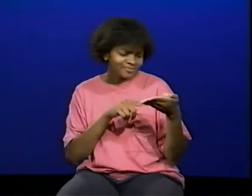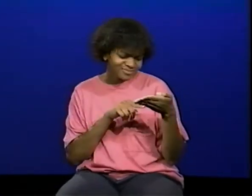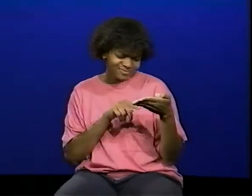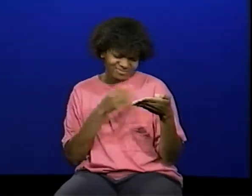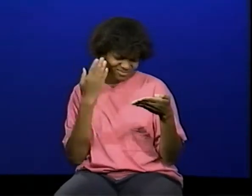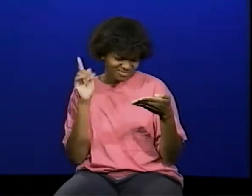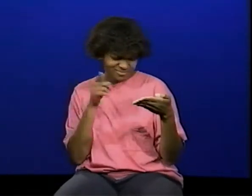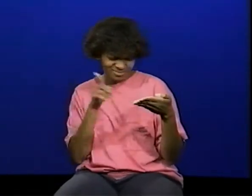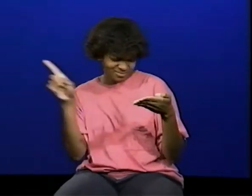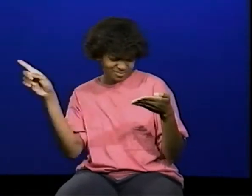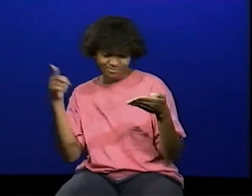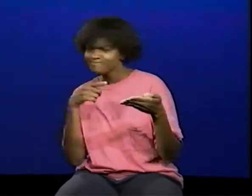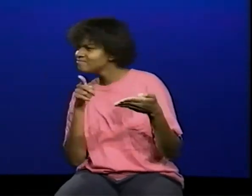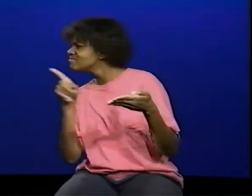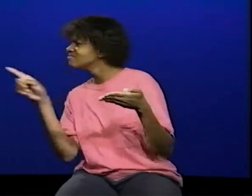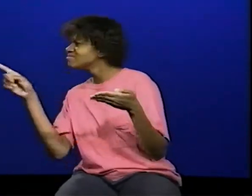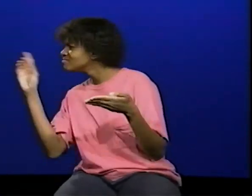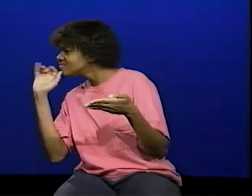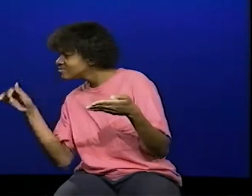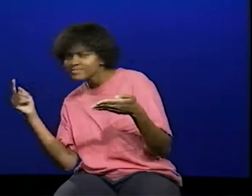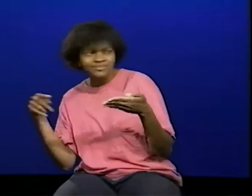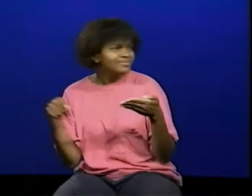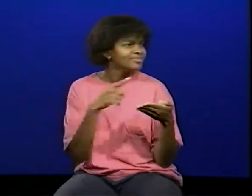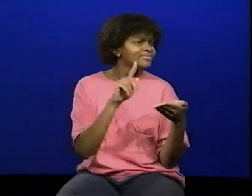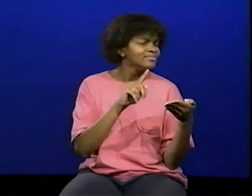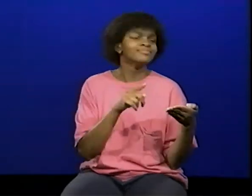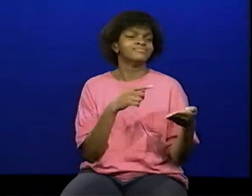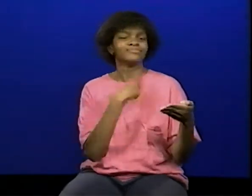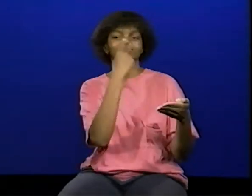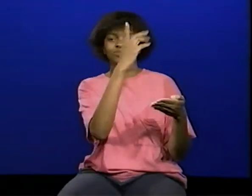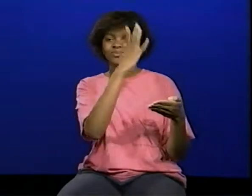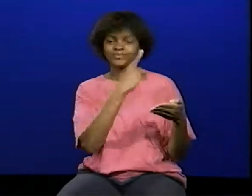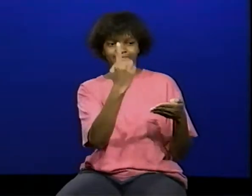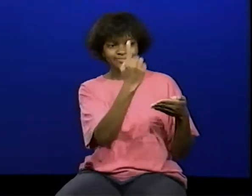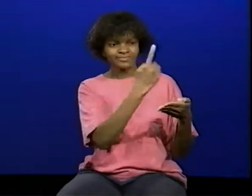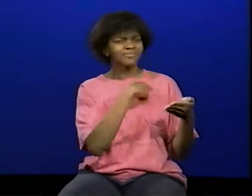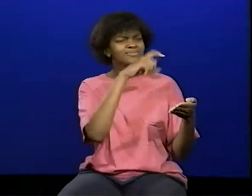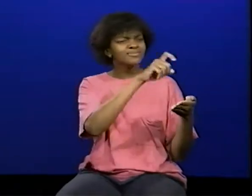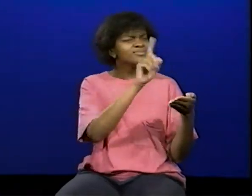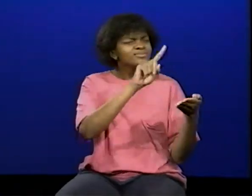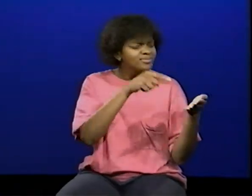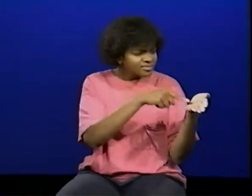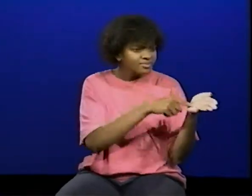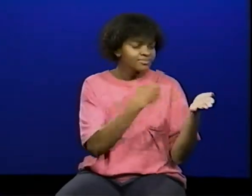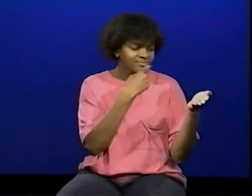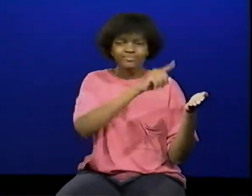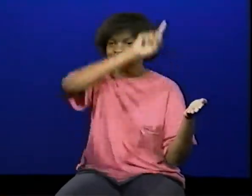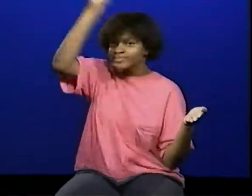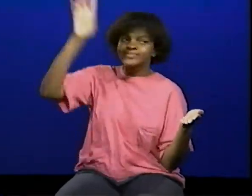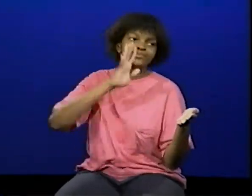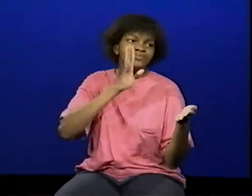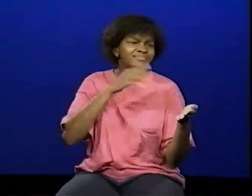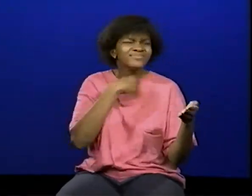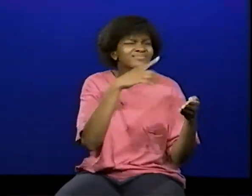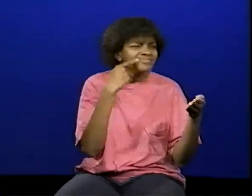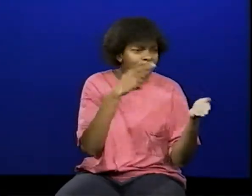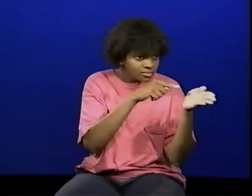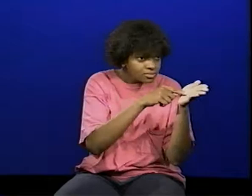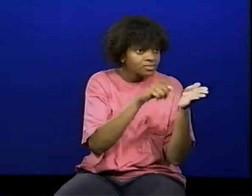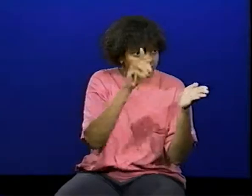And as I got there, I looked around in the neighborhood and wasn't quite sure where the building was. So I found someone and I